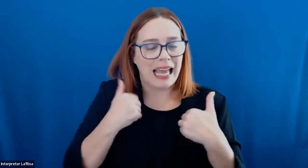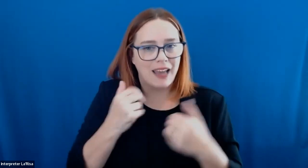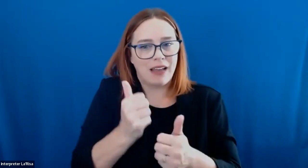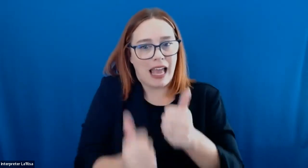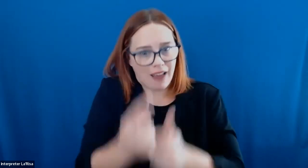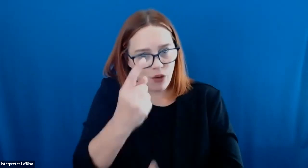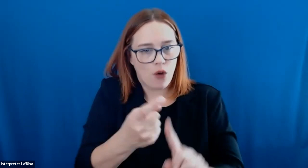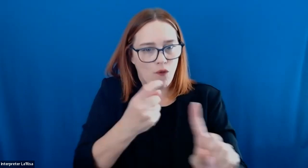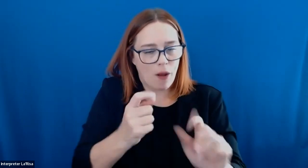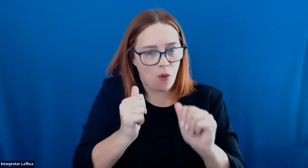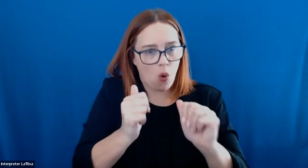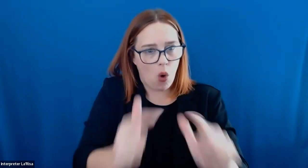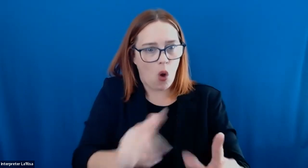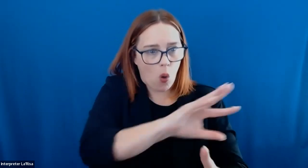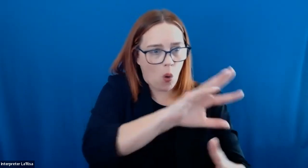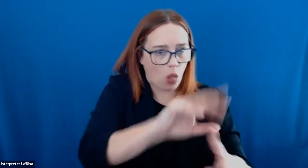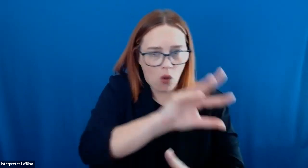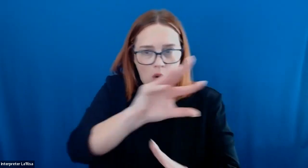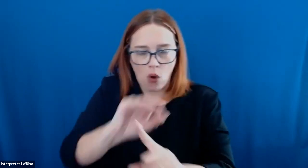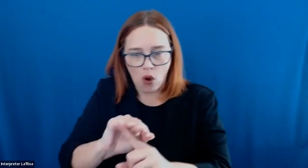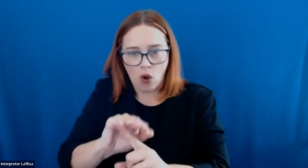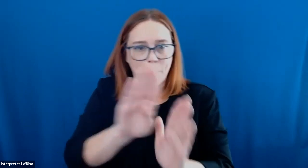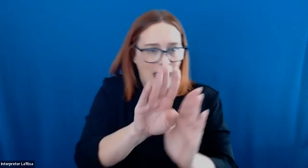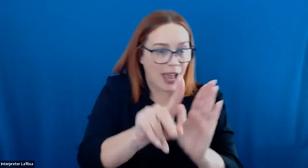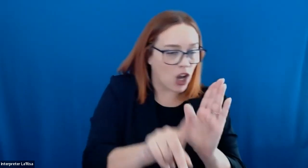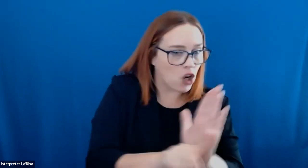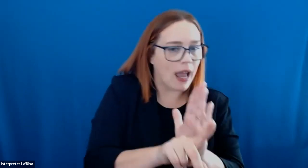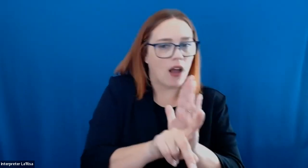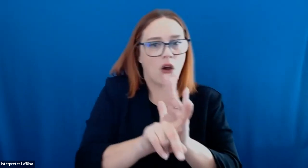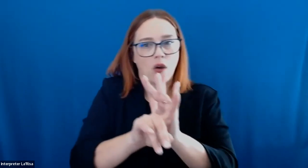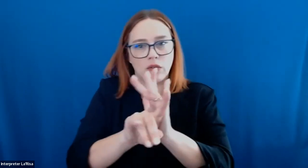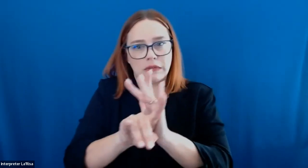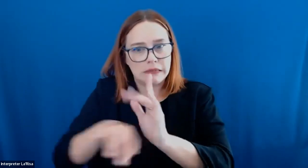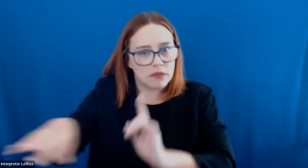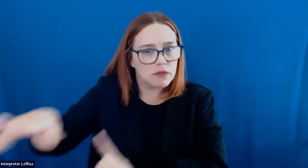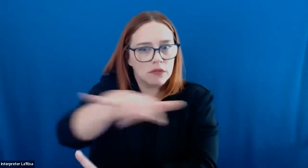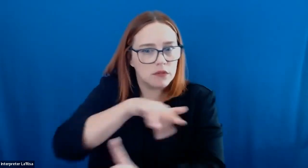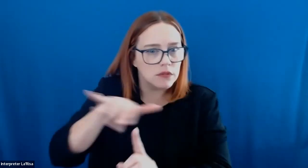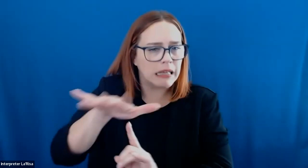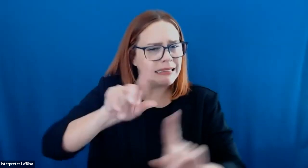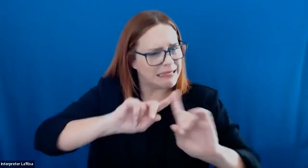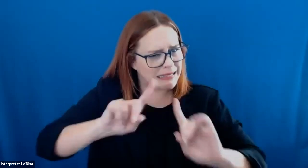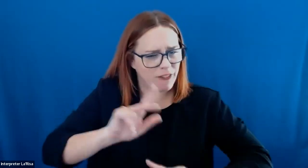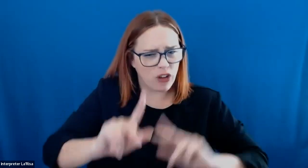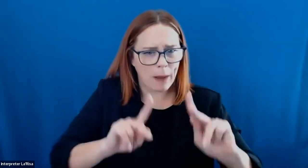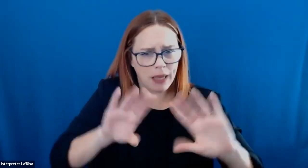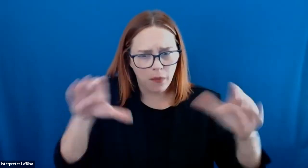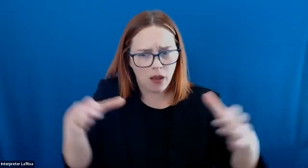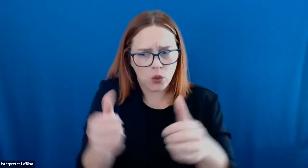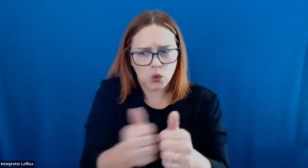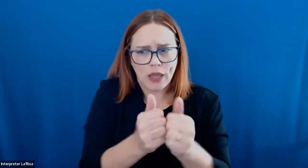from all walks of life, different backgrounds, different cultures, having those conversations. But at the same time we're having